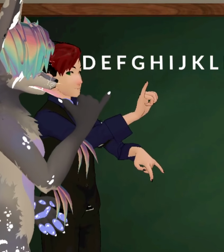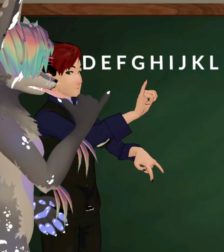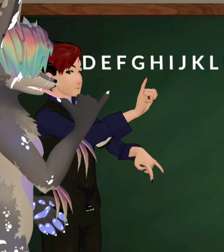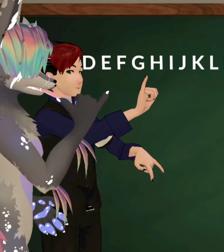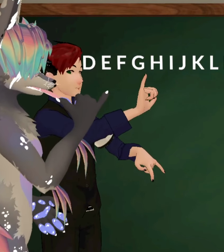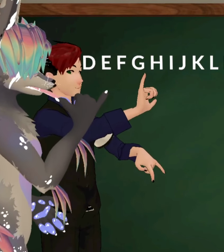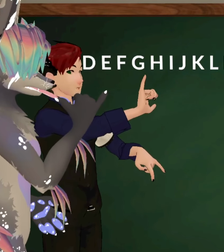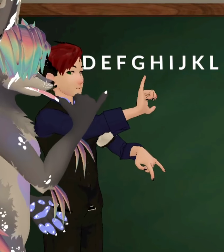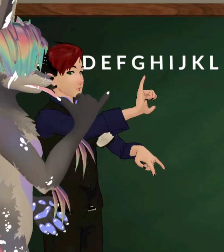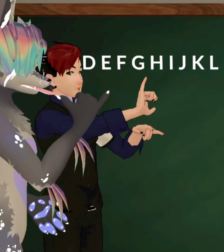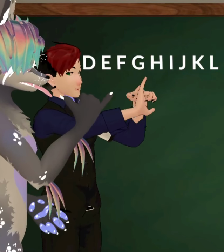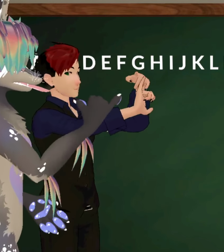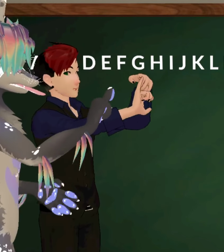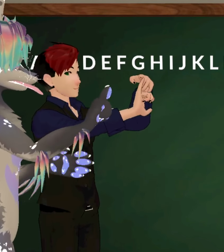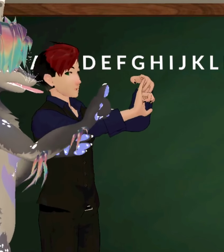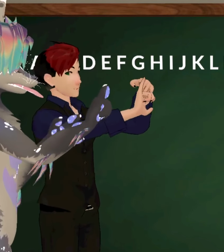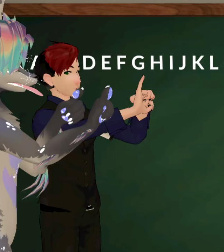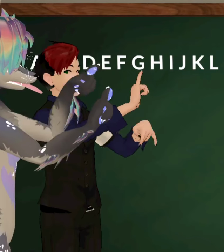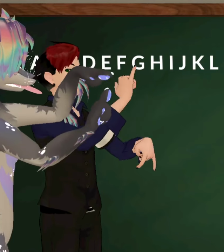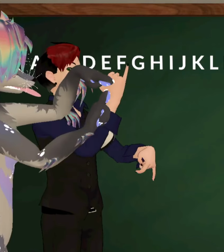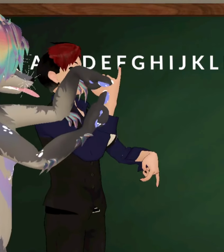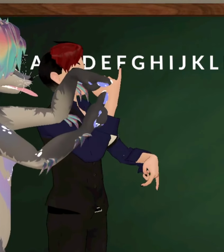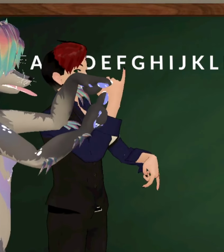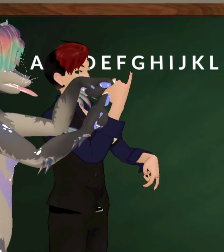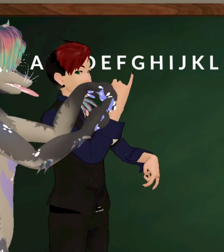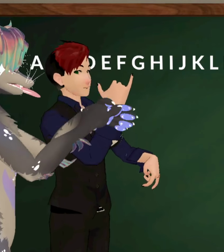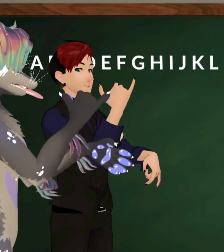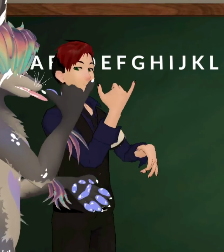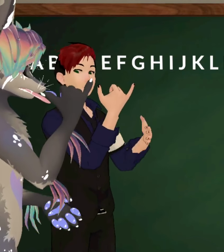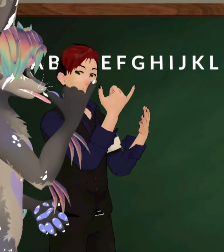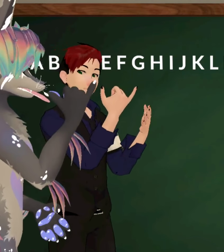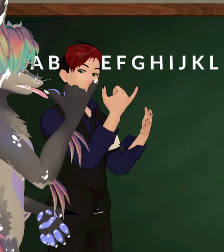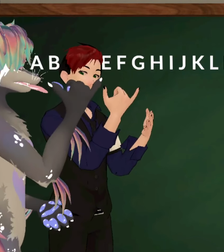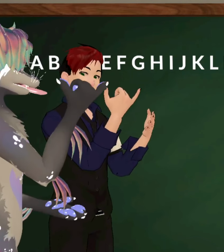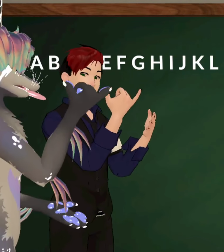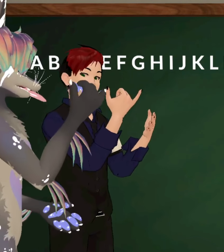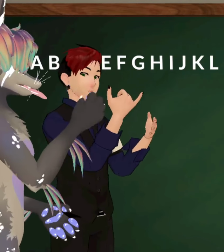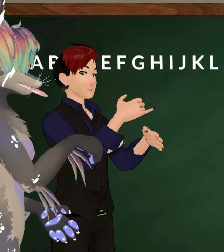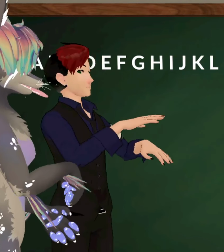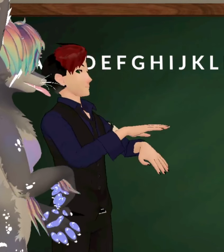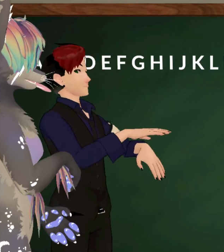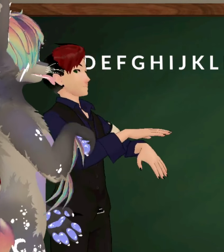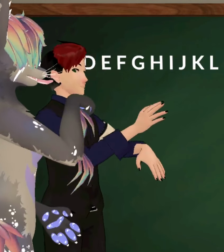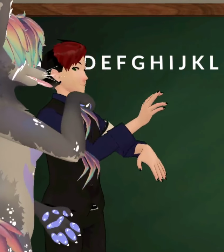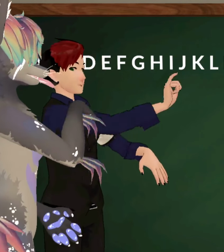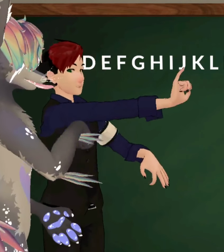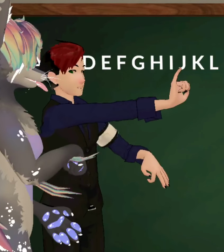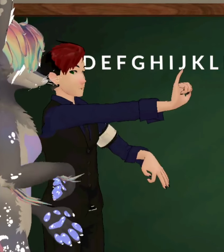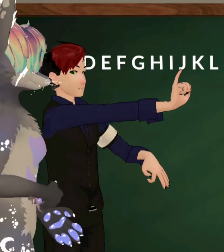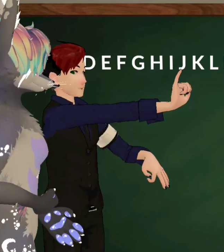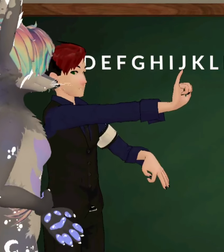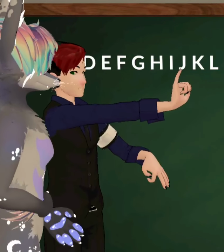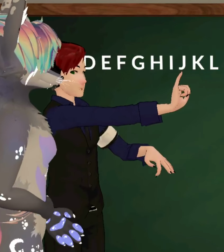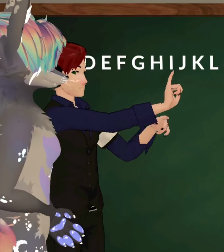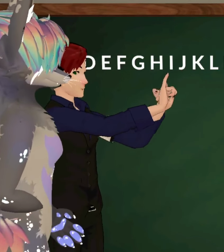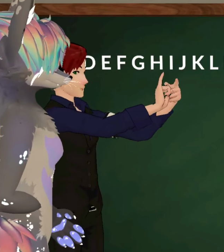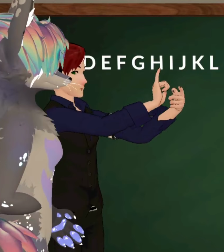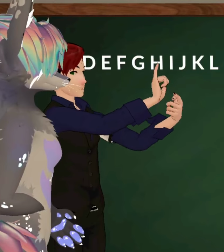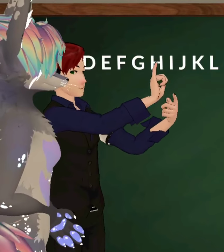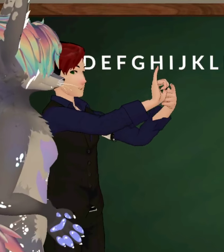so they kind of do I and like point to it. They'll do I sideways. There's a couple of different ways to do it. In index, it's just you got all the fingers